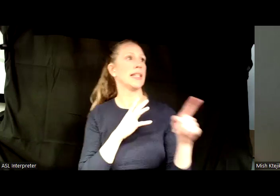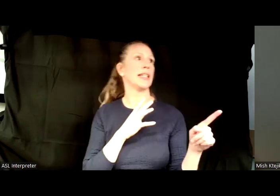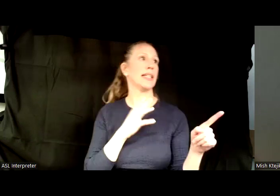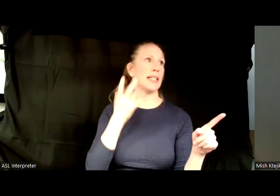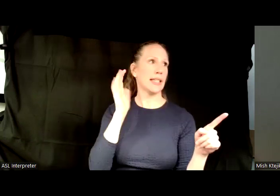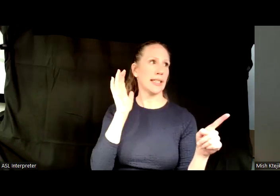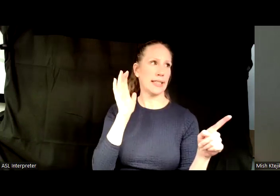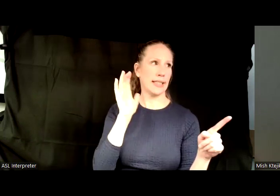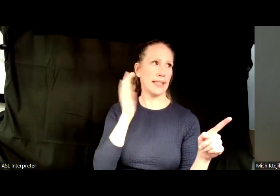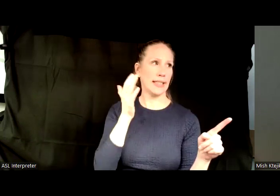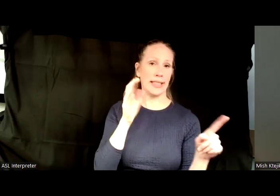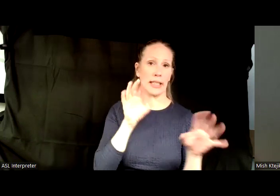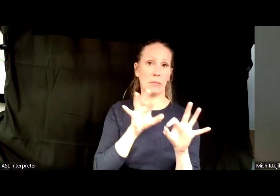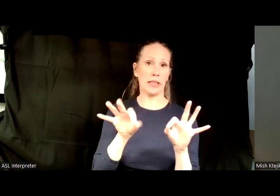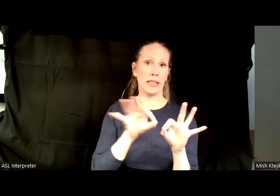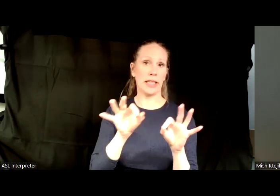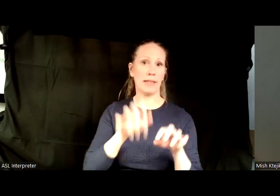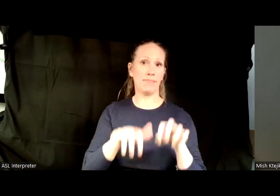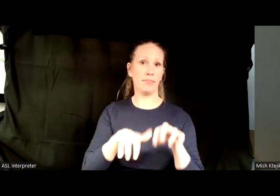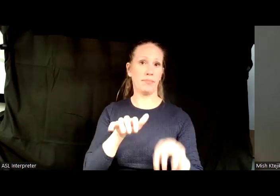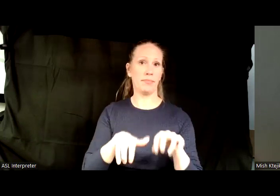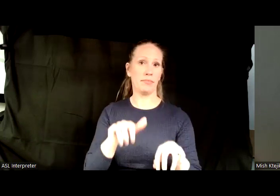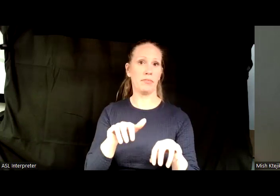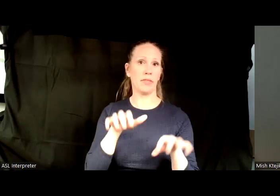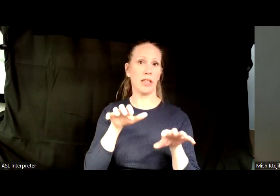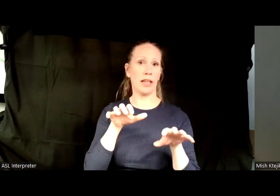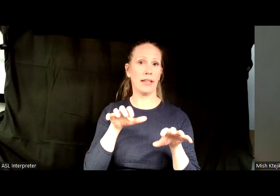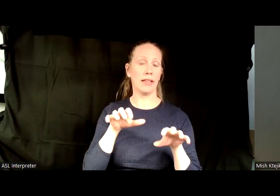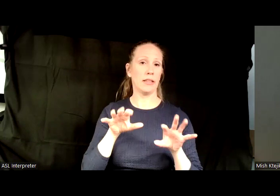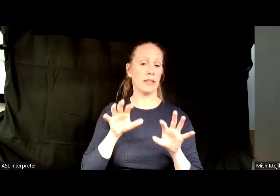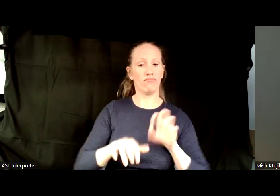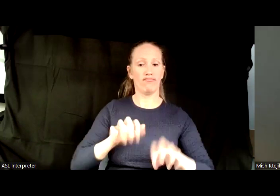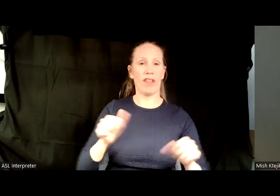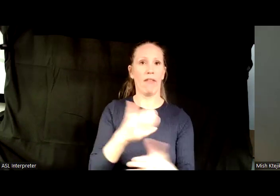capturing everything that's being said too. So they must be able to hear us. Okay.